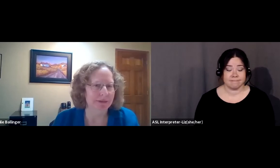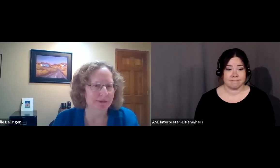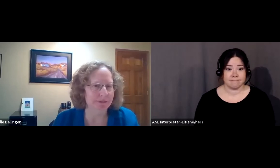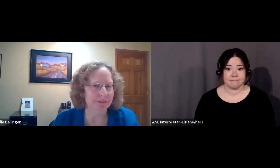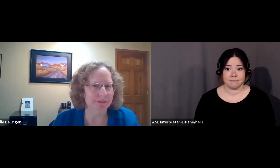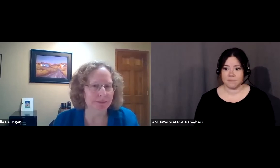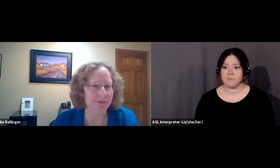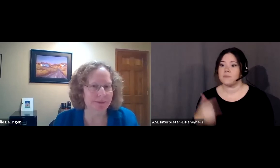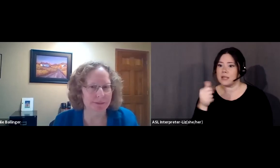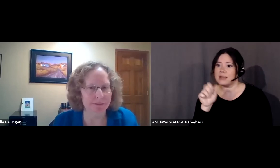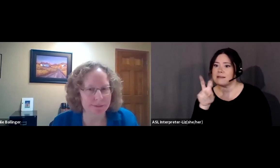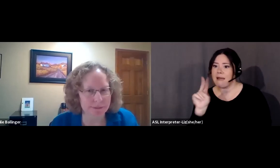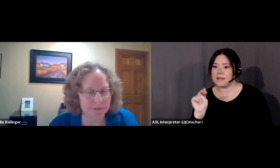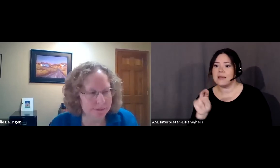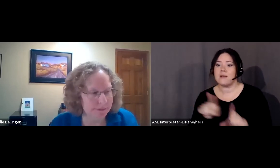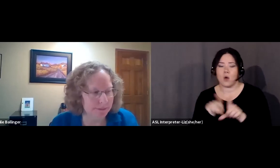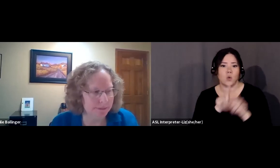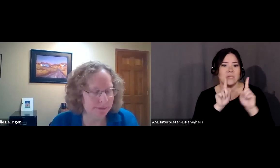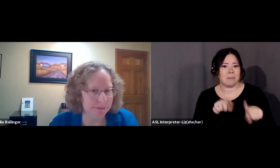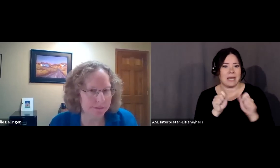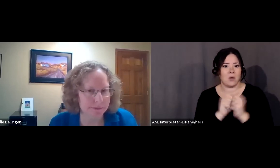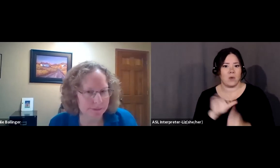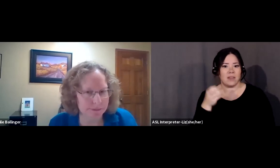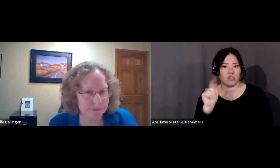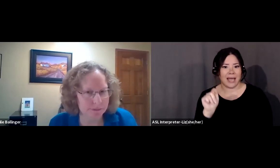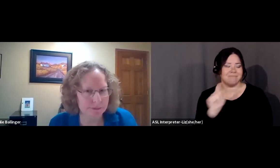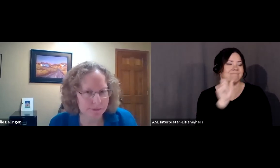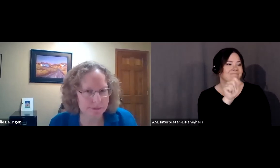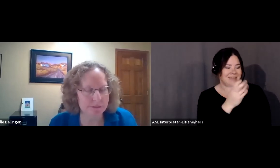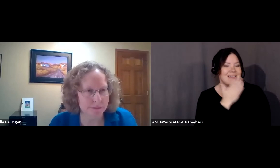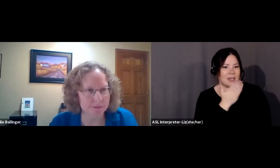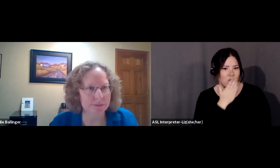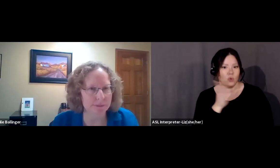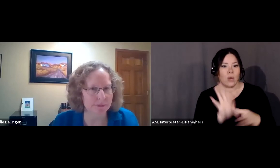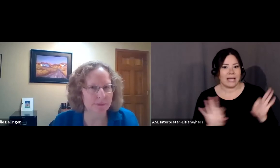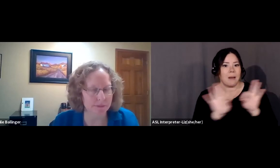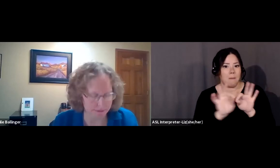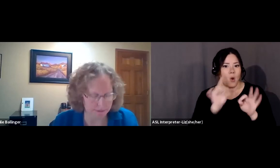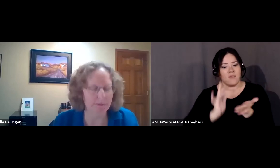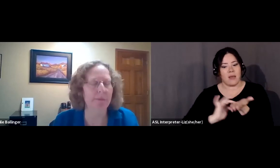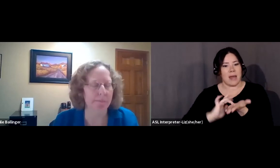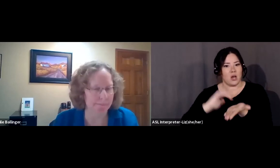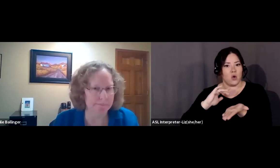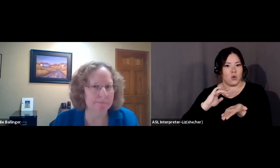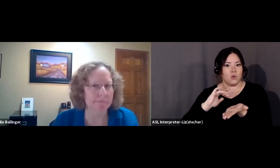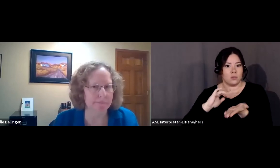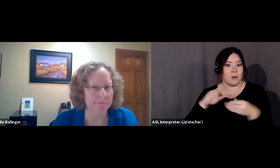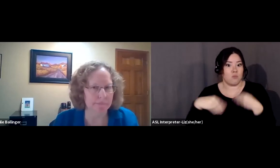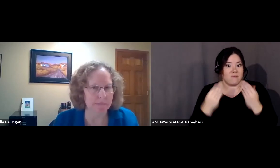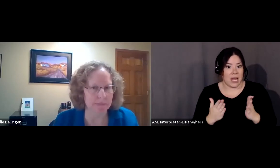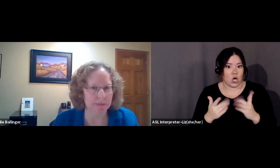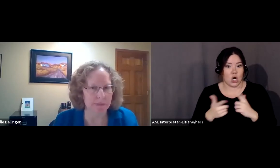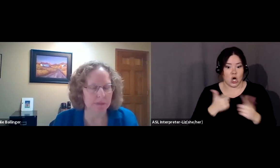Gavin also responded in chat, yes, thank you. It is important for the medical provider at the university who